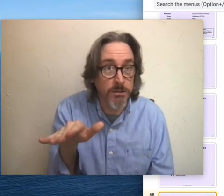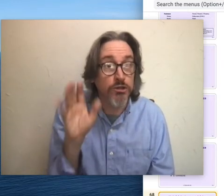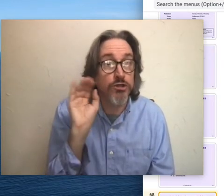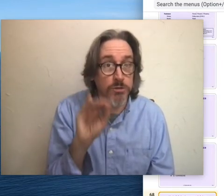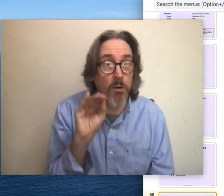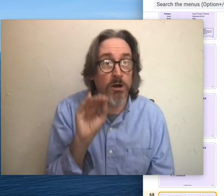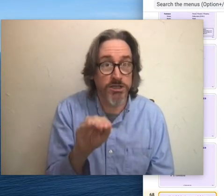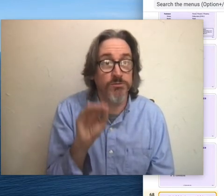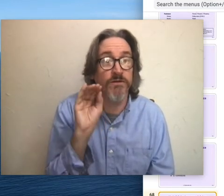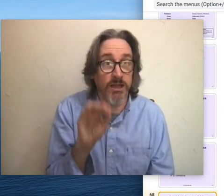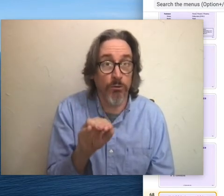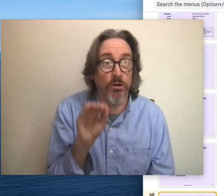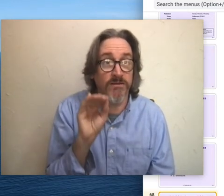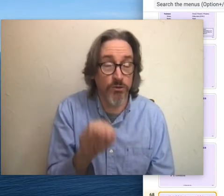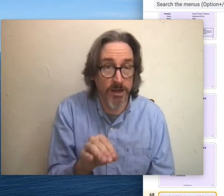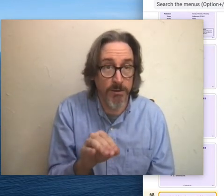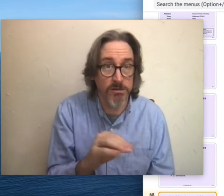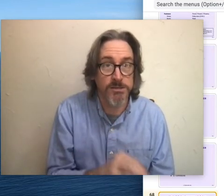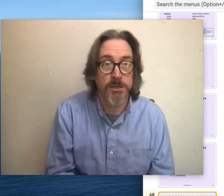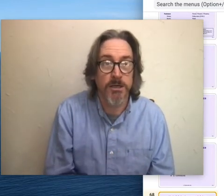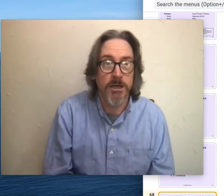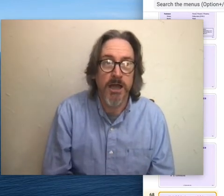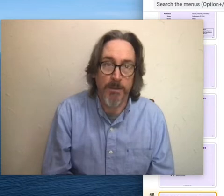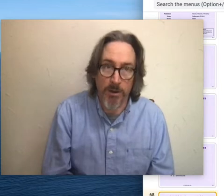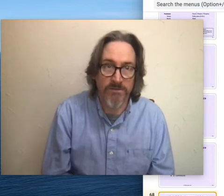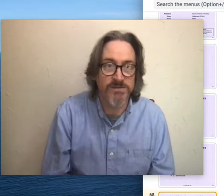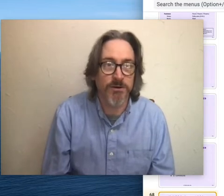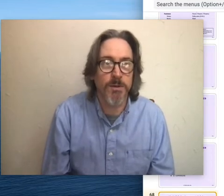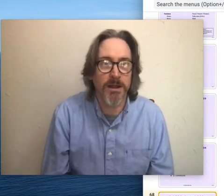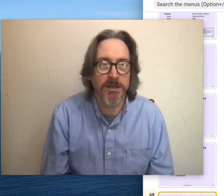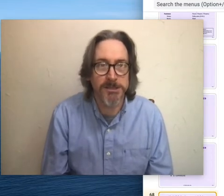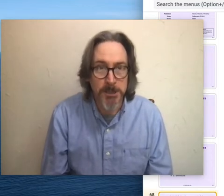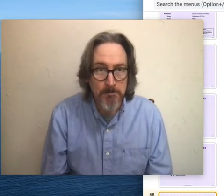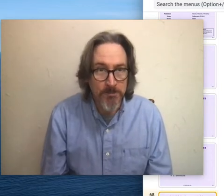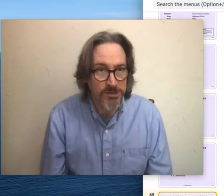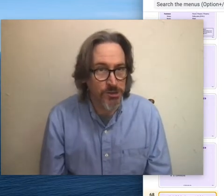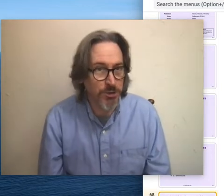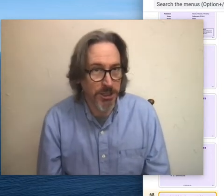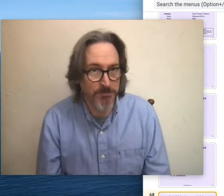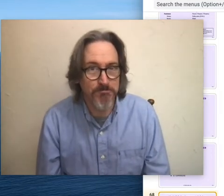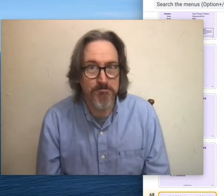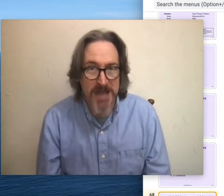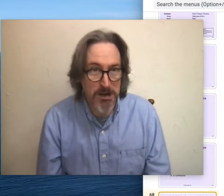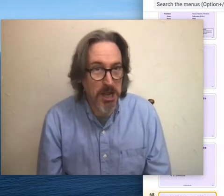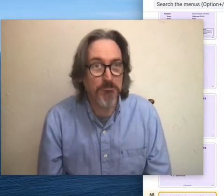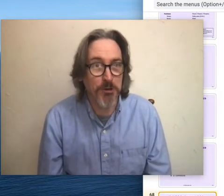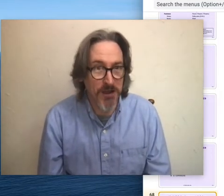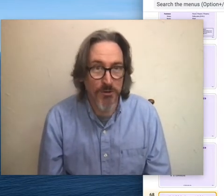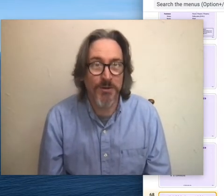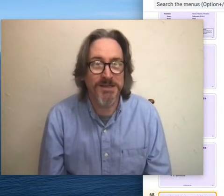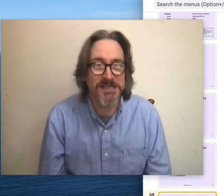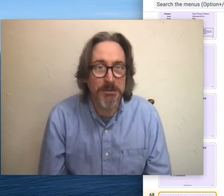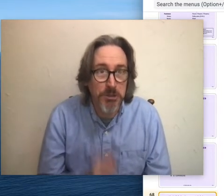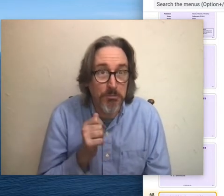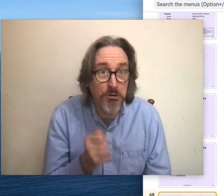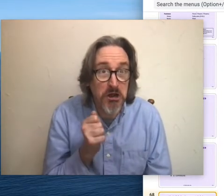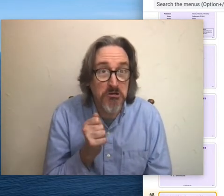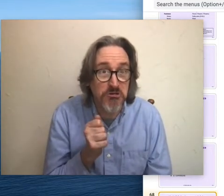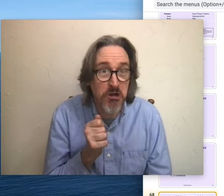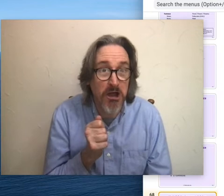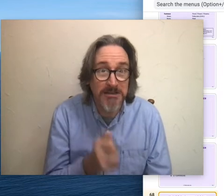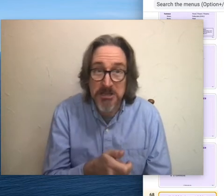it. Do not watch this movie. It will give you nightmares. And my wife is very rebellious. So that night, when everyone went to sleep, she